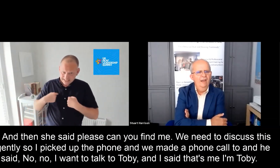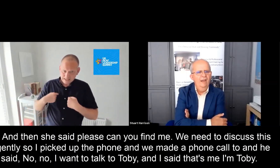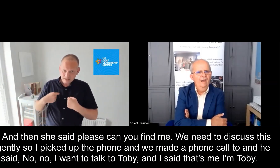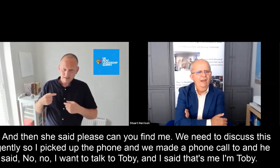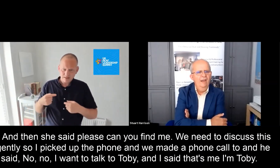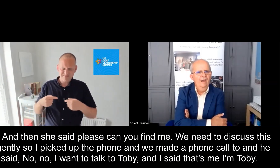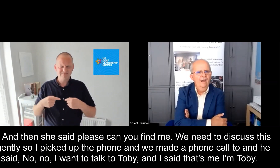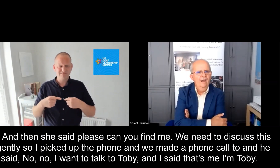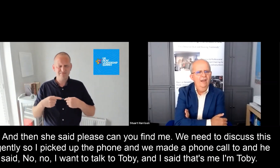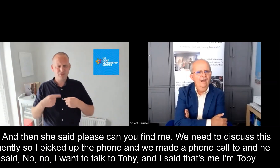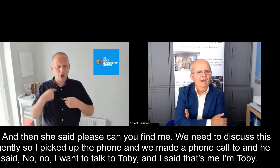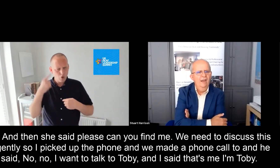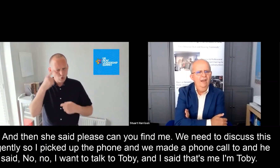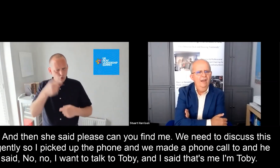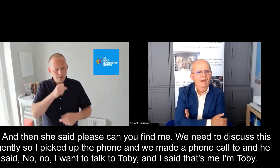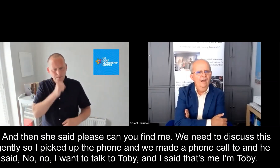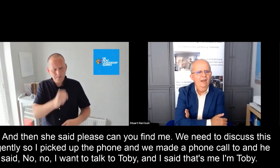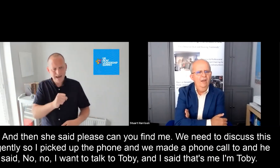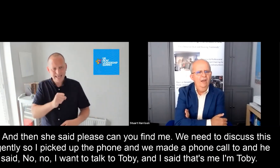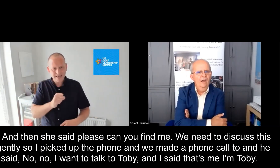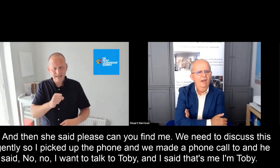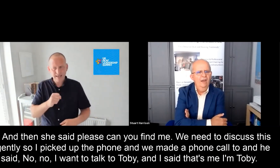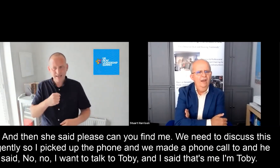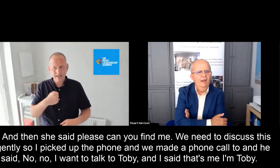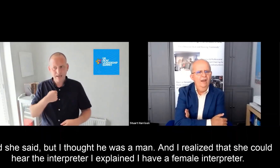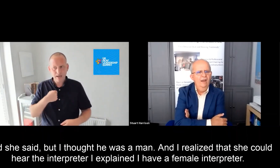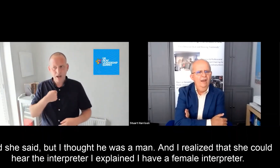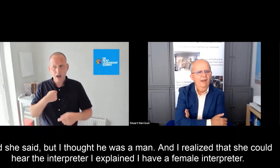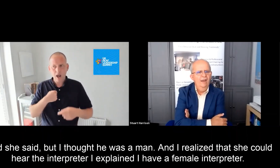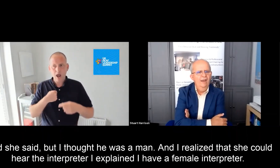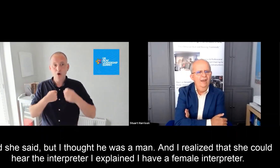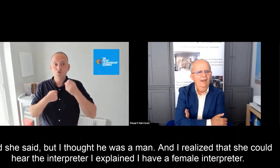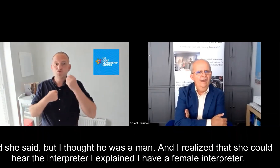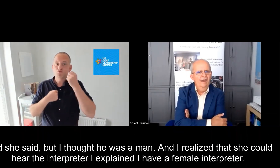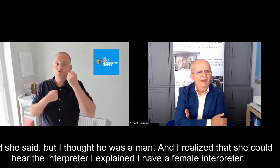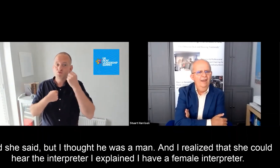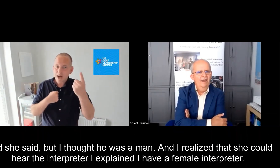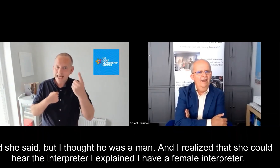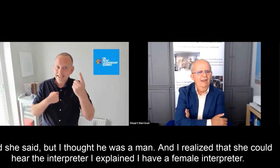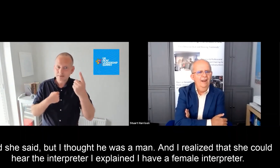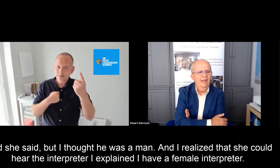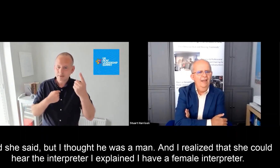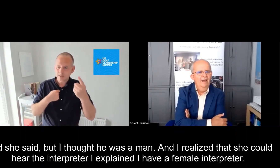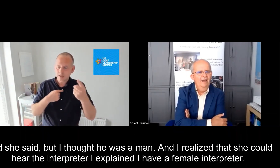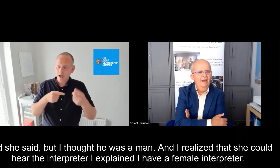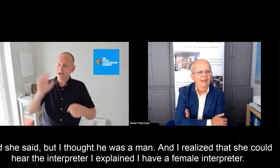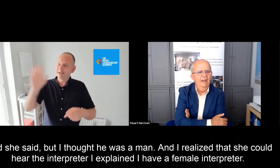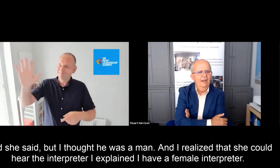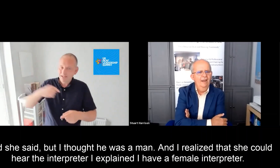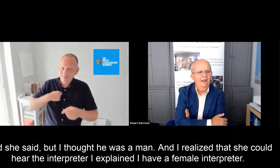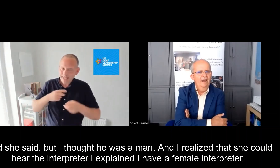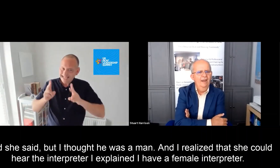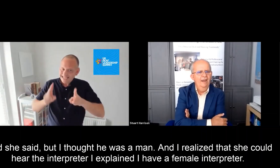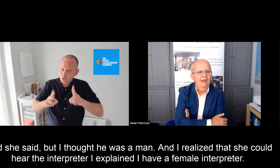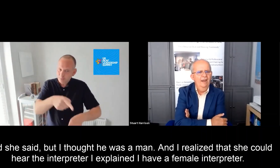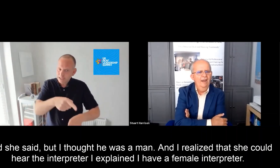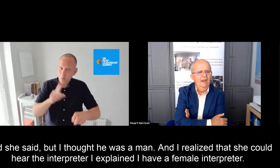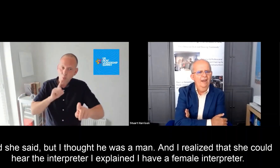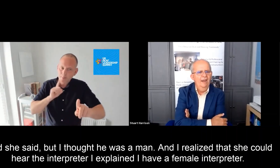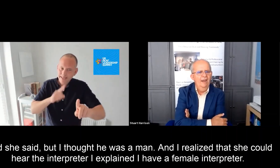Toby. And I said, that's me, I'm Toby. And she said, but I thought Toby was a man. And I realised that she could